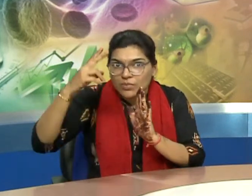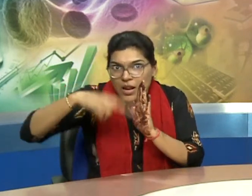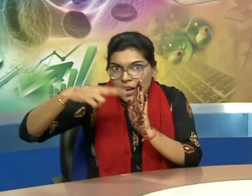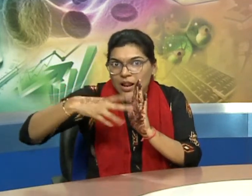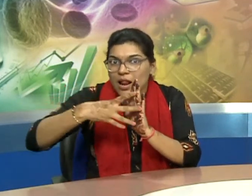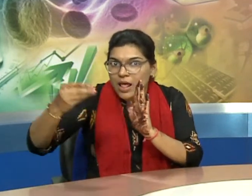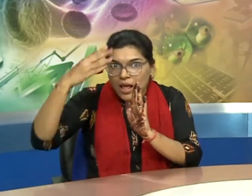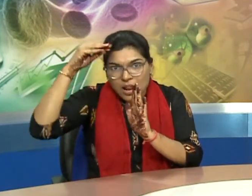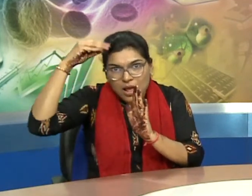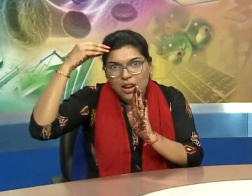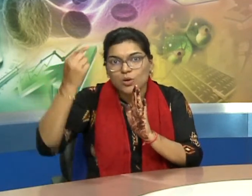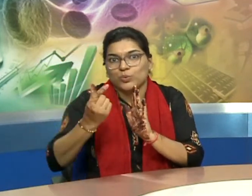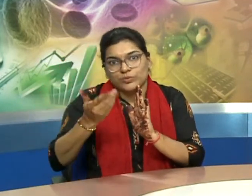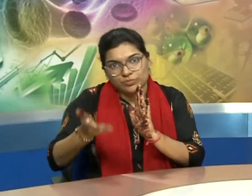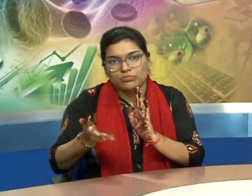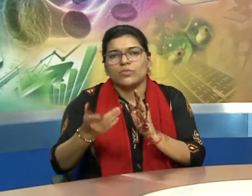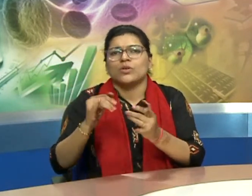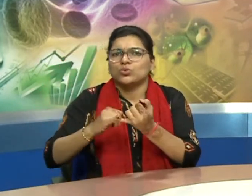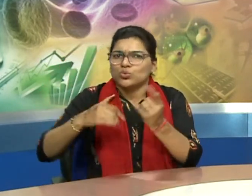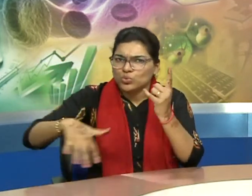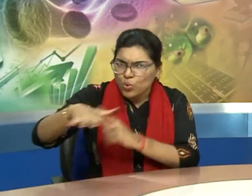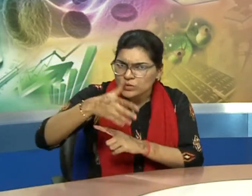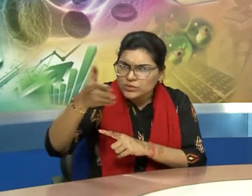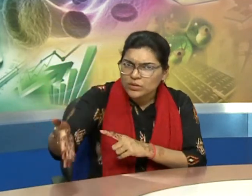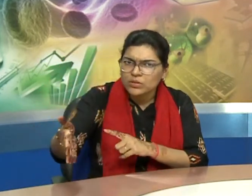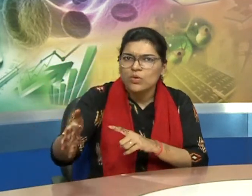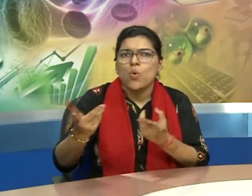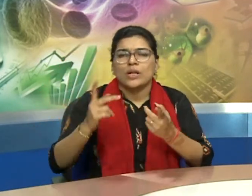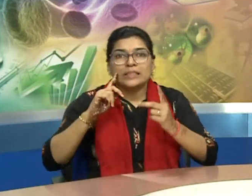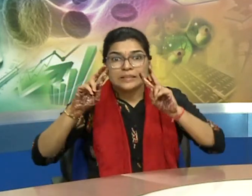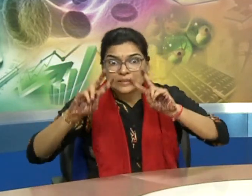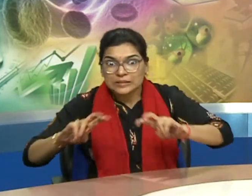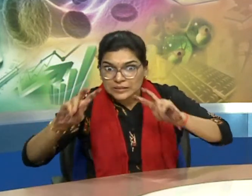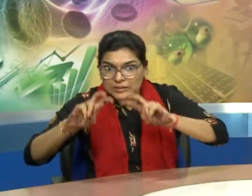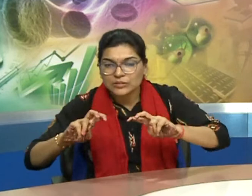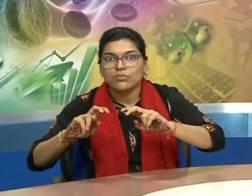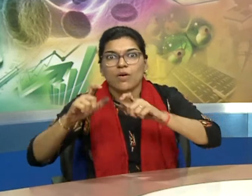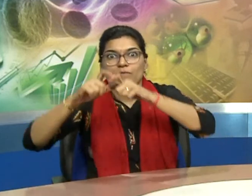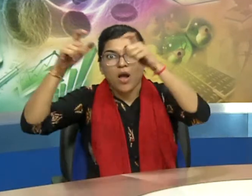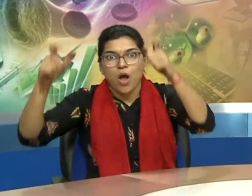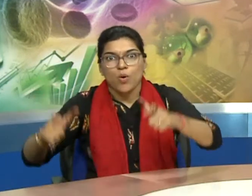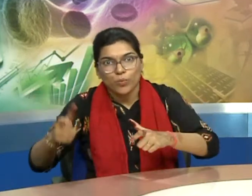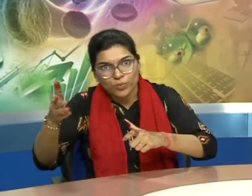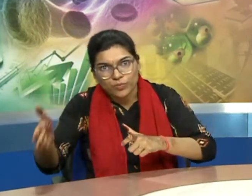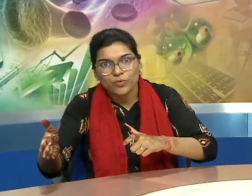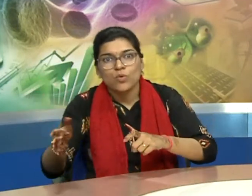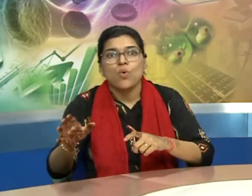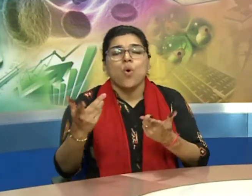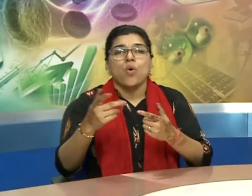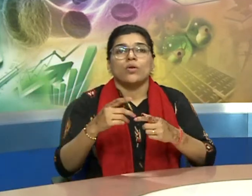knowledge and provided by a learned society,